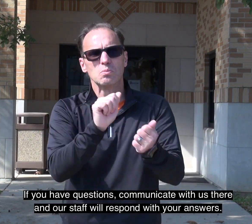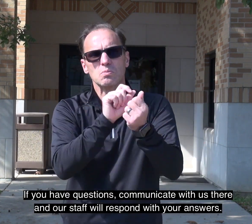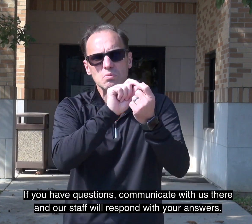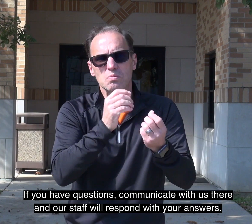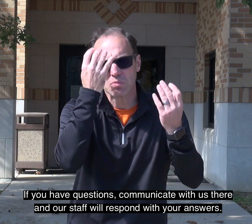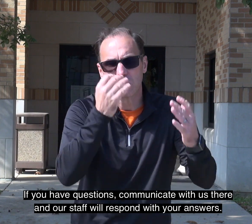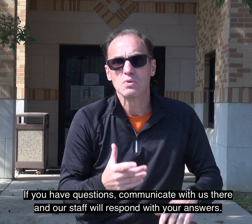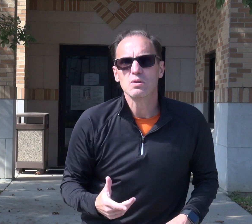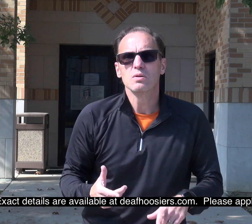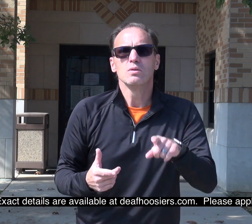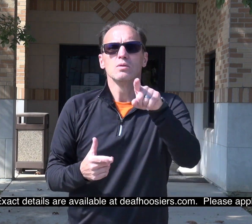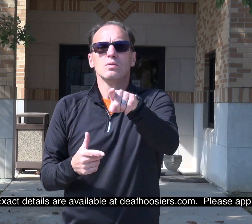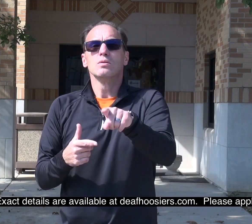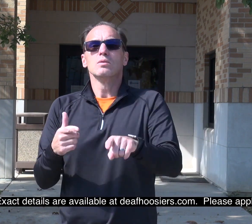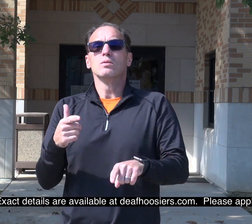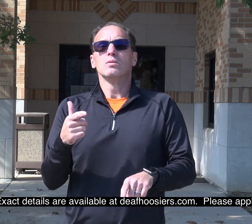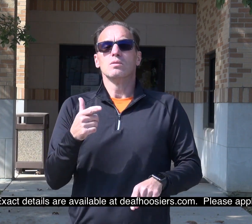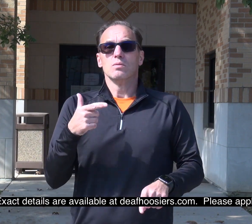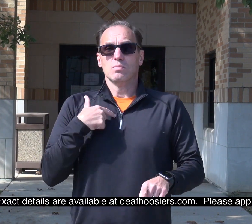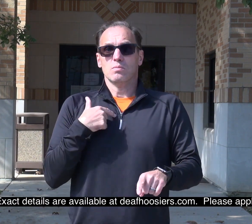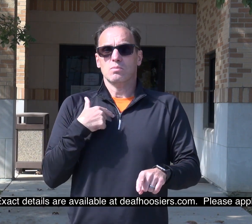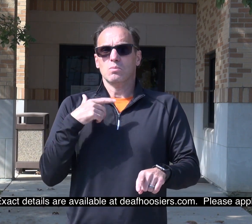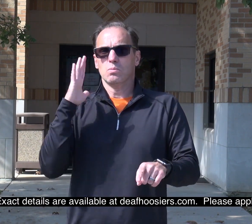with answers. Exact